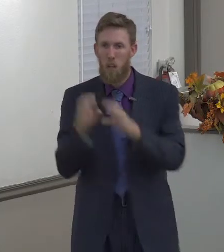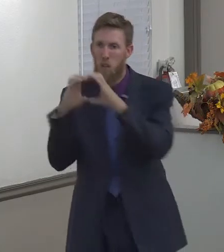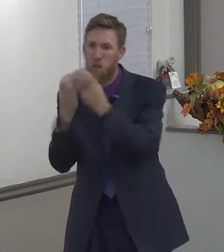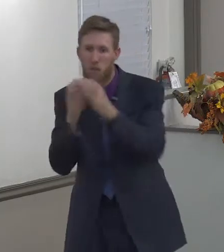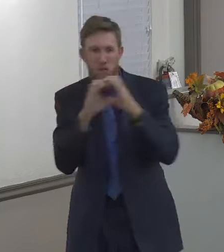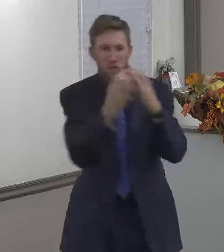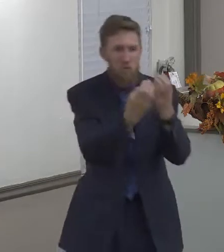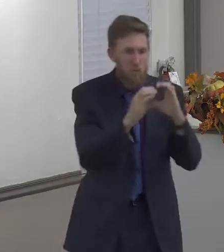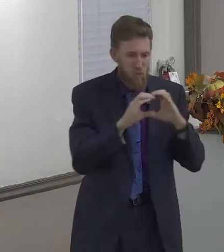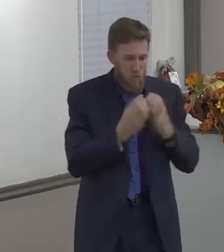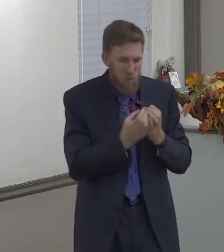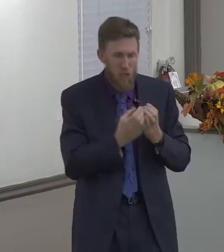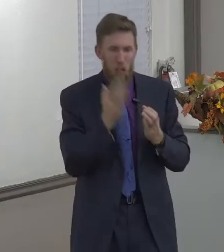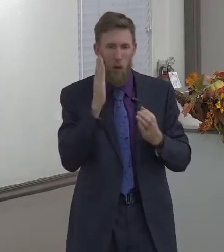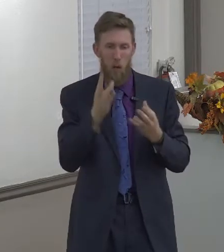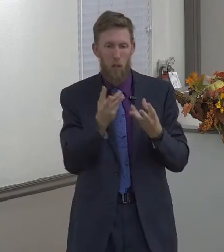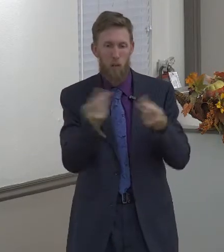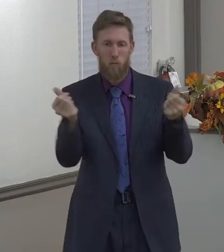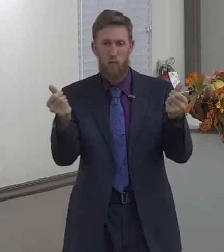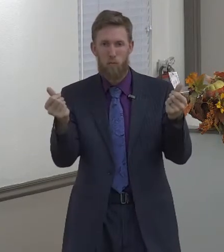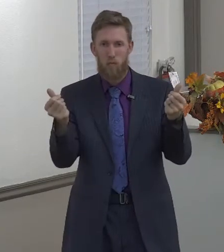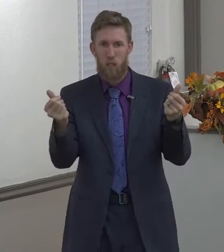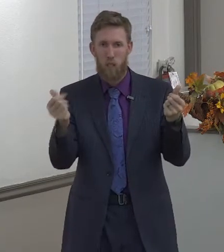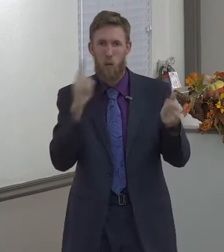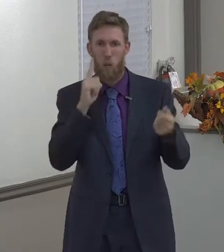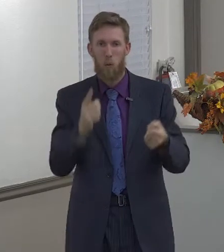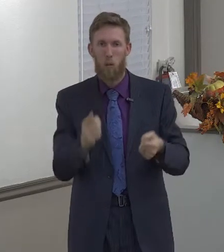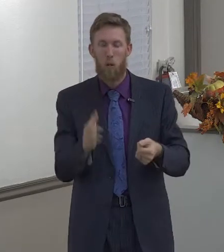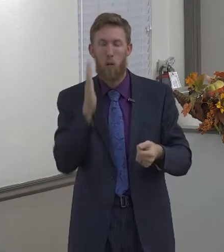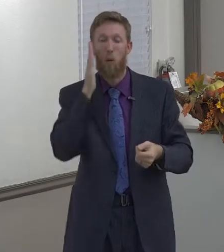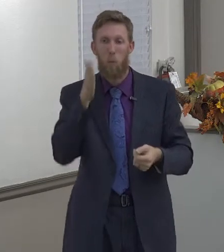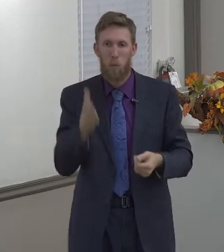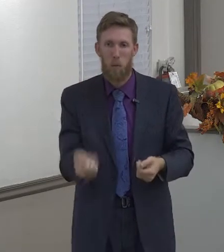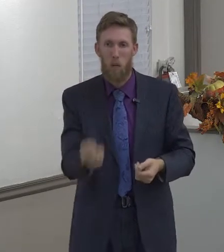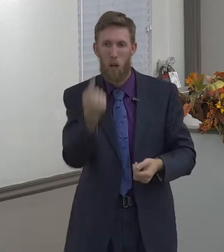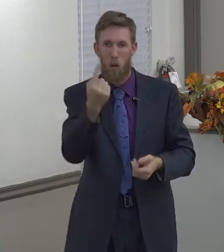another, all of that would cease.